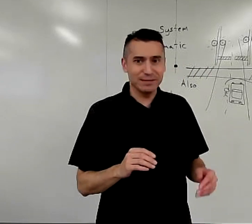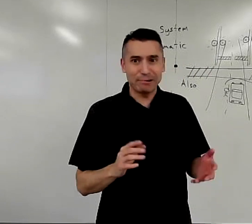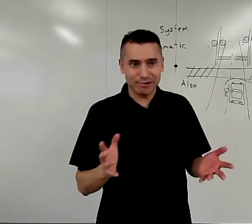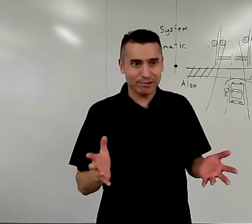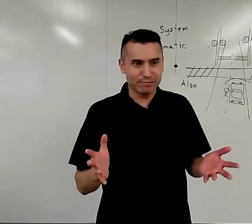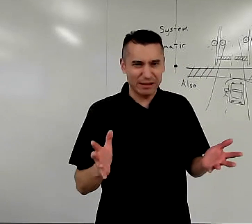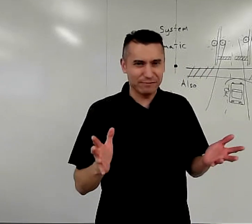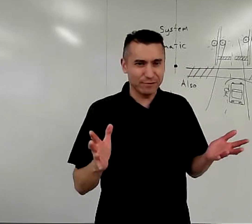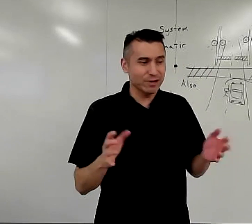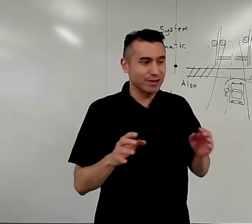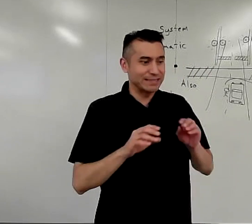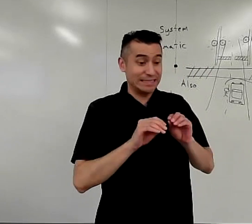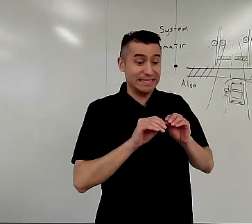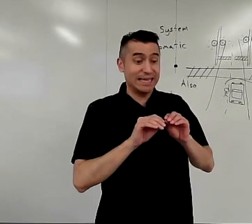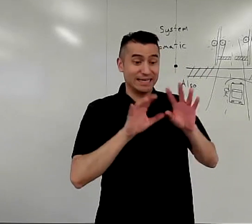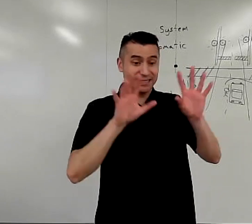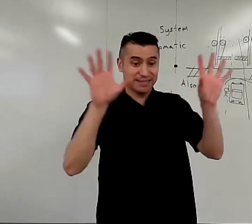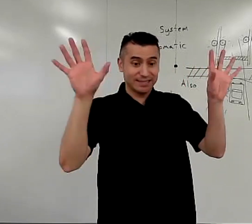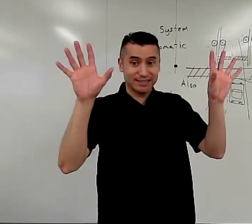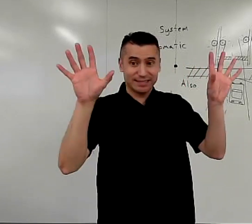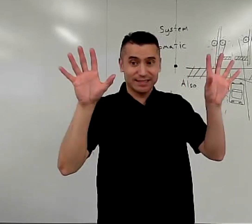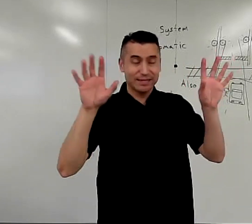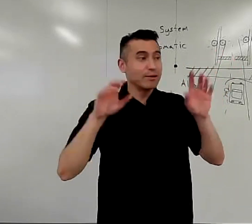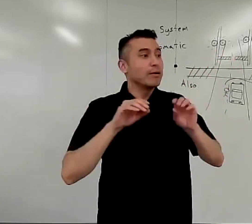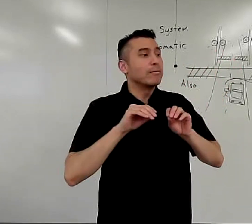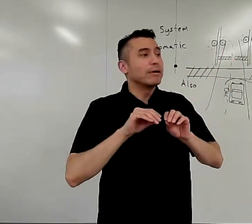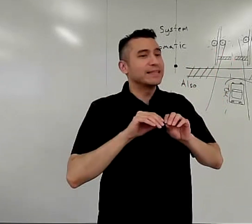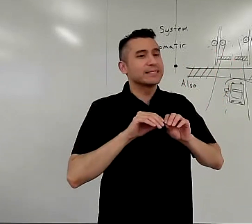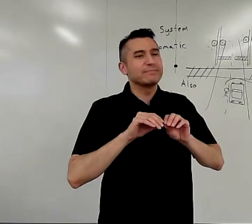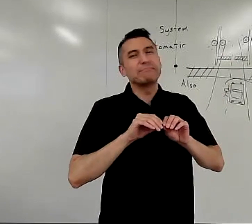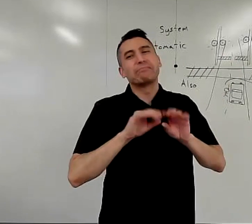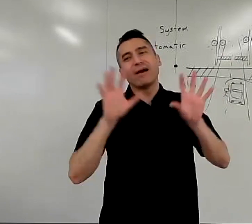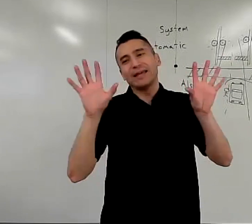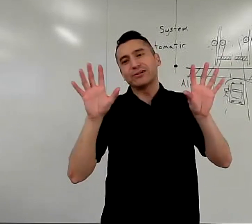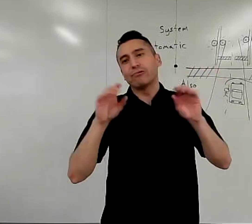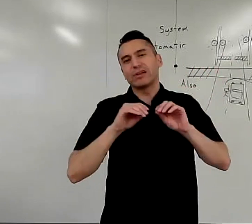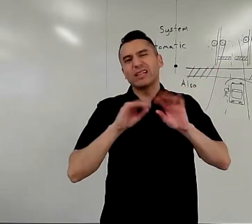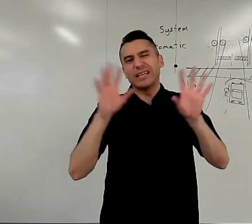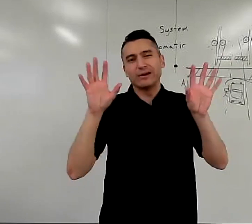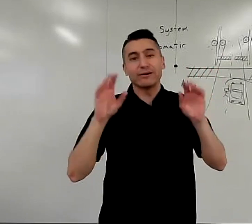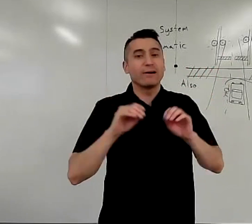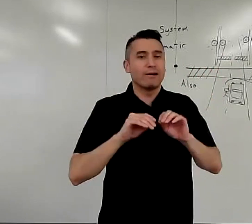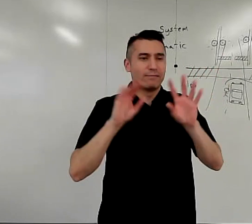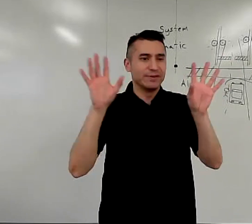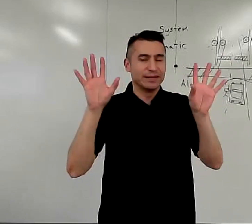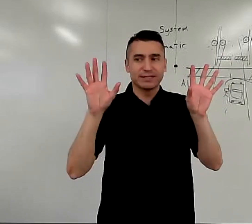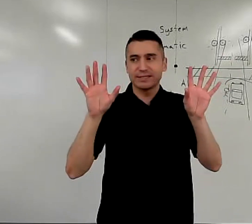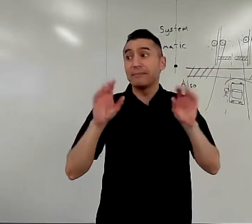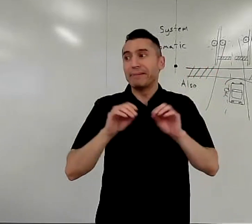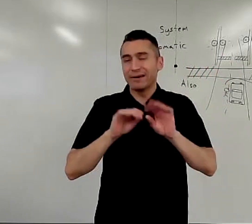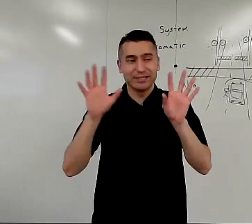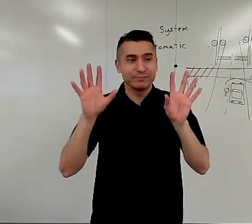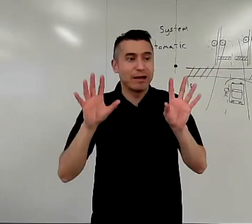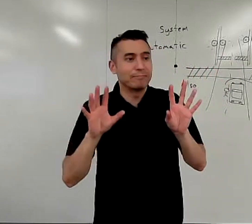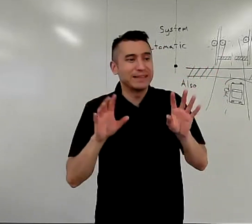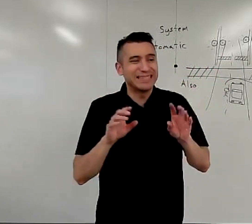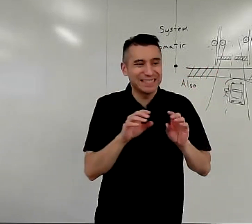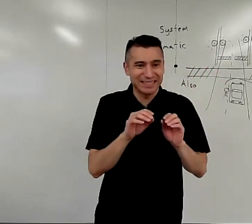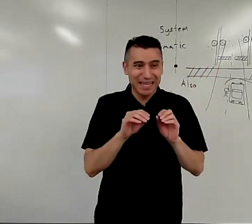the particle wave, photons, is this. And this can be bright or clear, obvious, apparent as well. But this is